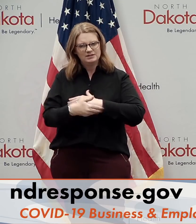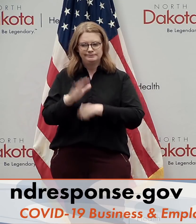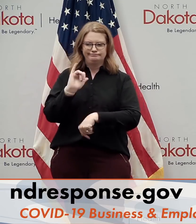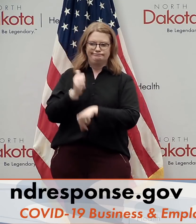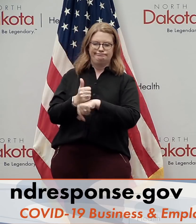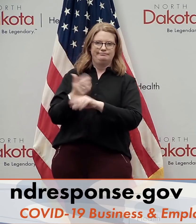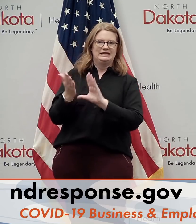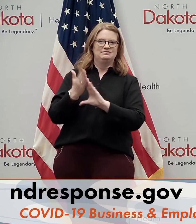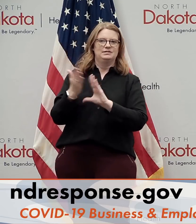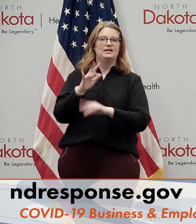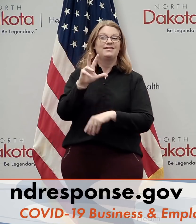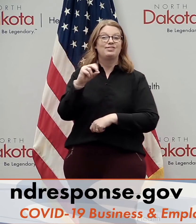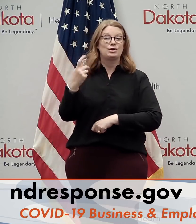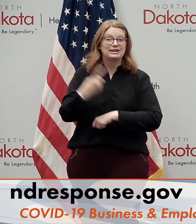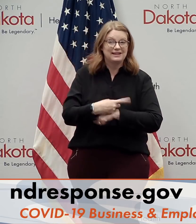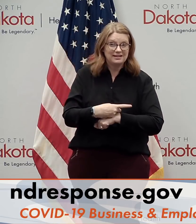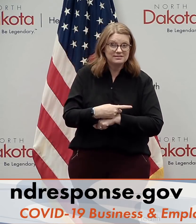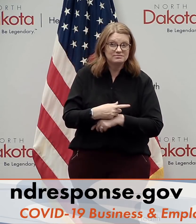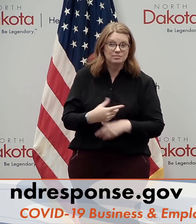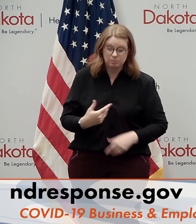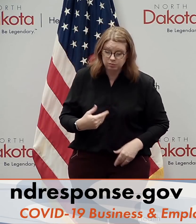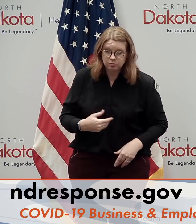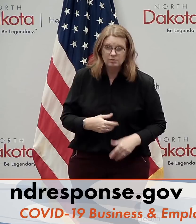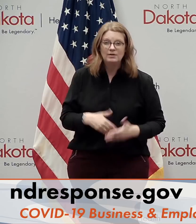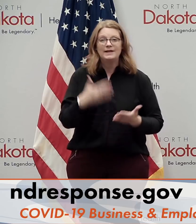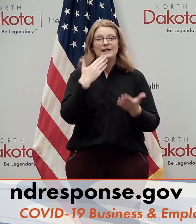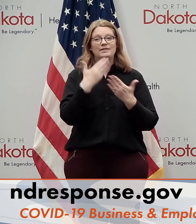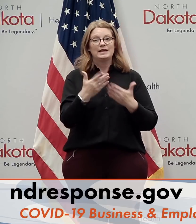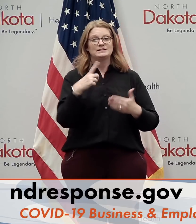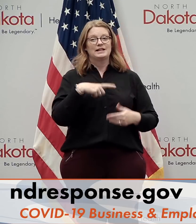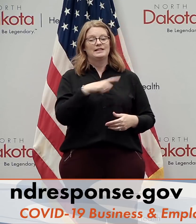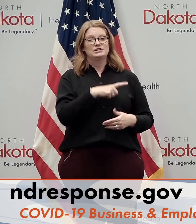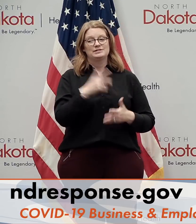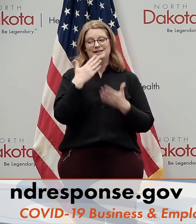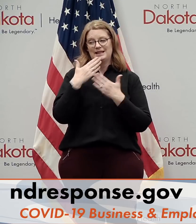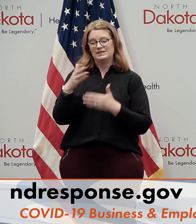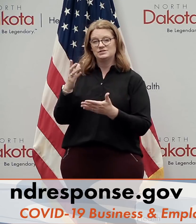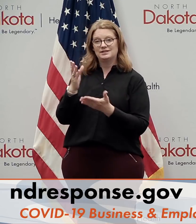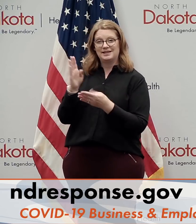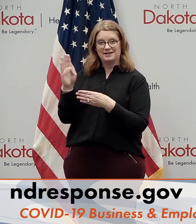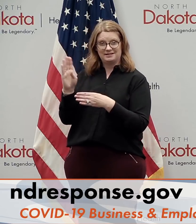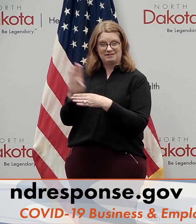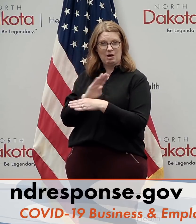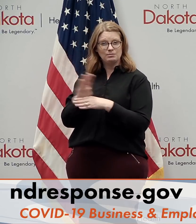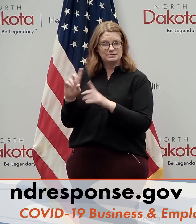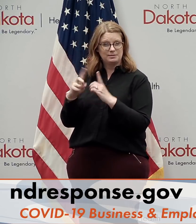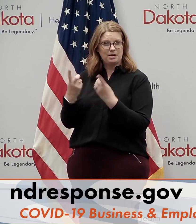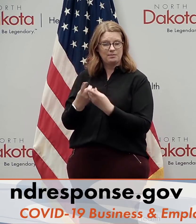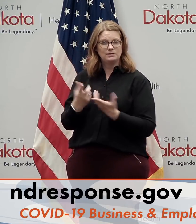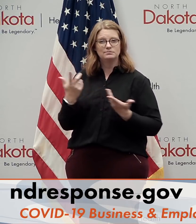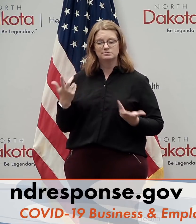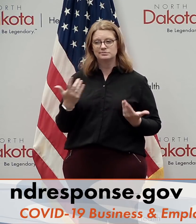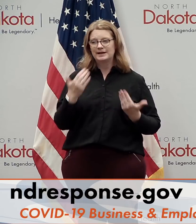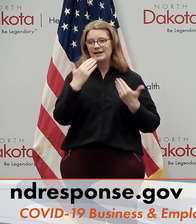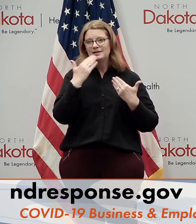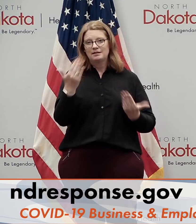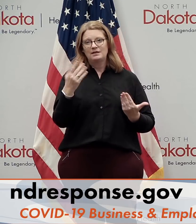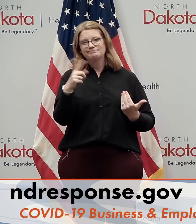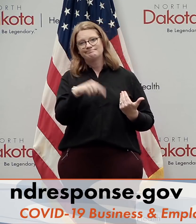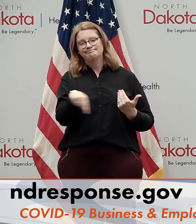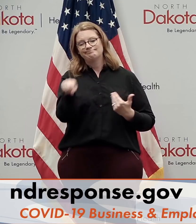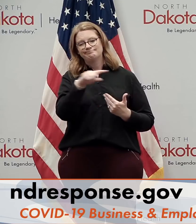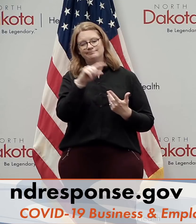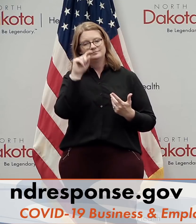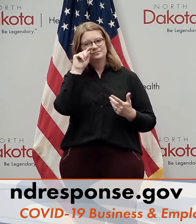up and going in just 30 days. So thanks to the legislature, thanks to the Commerce Department, thanks for everybody that's worked to help